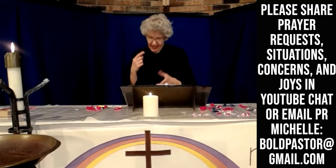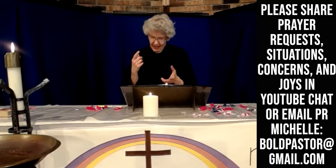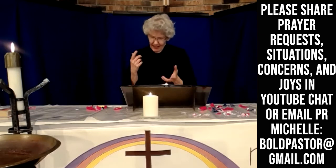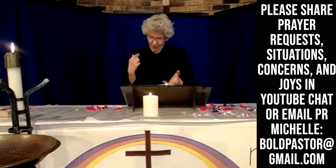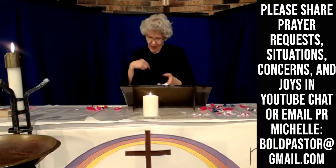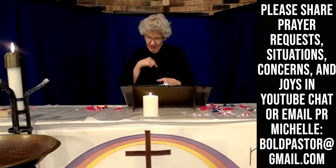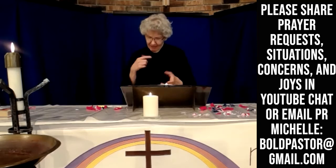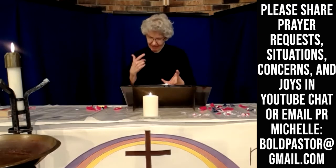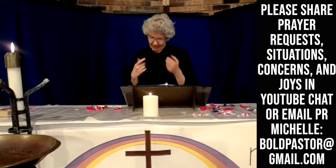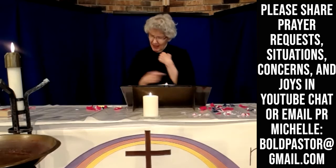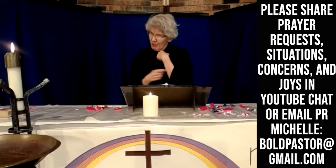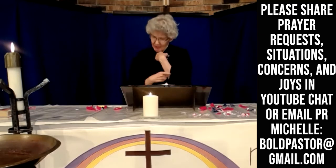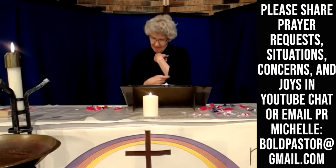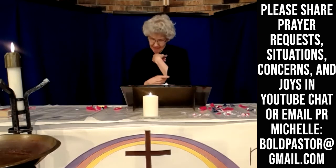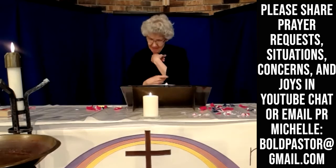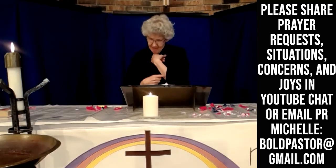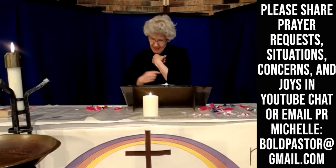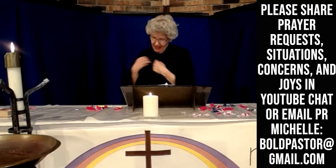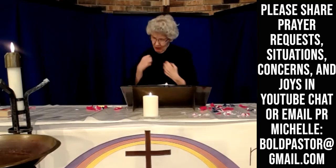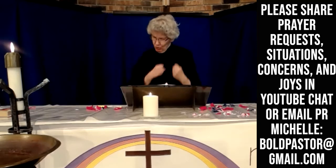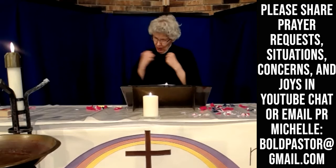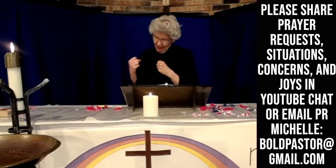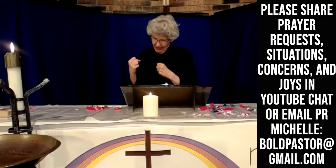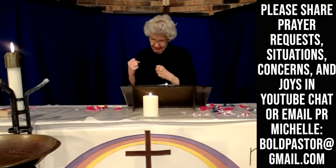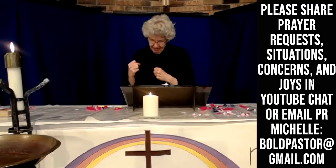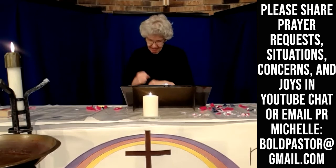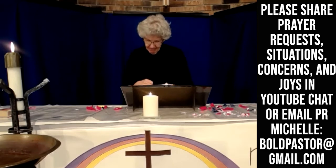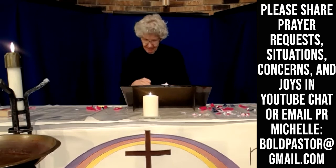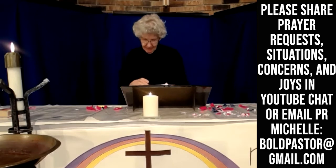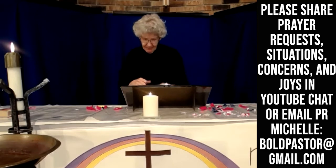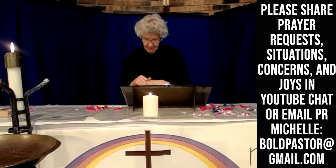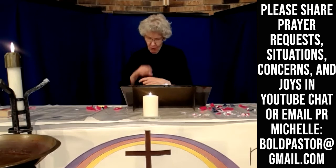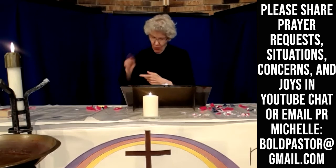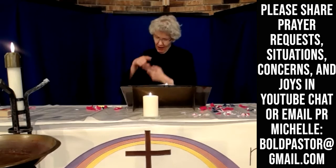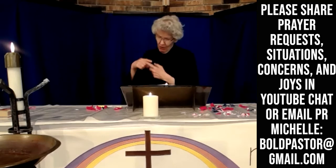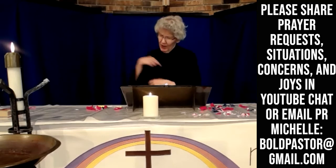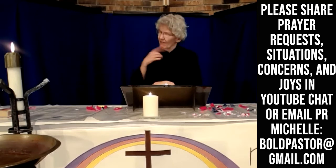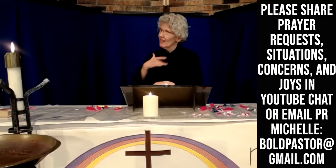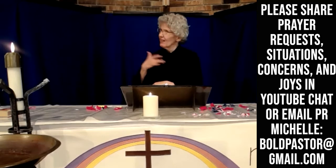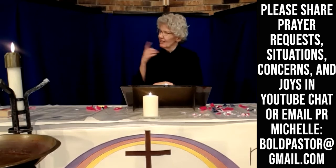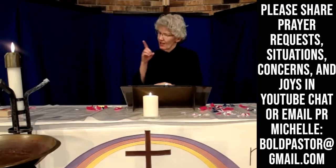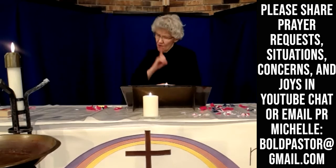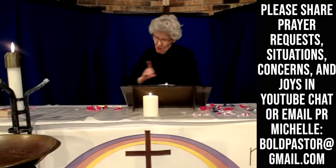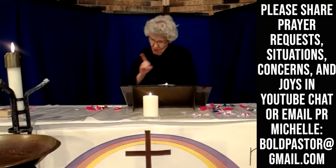Whenever we feel lonely, you are here to encourage